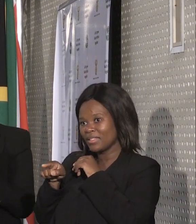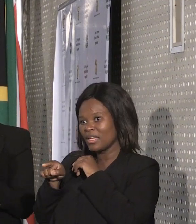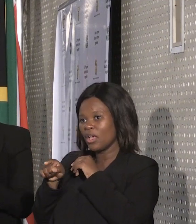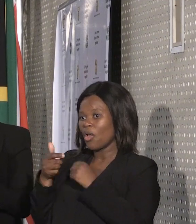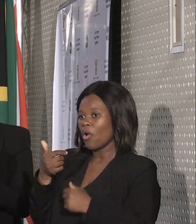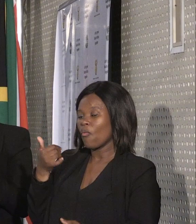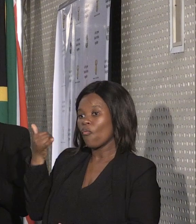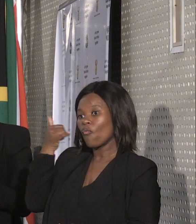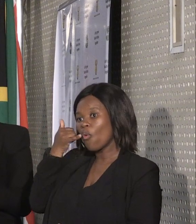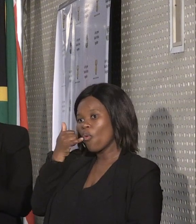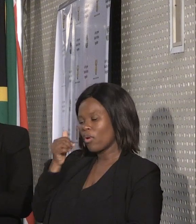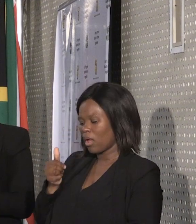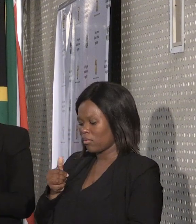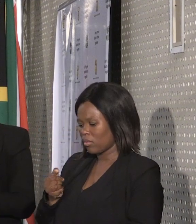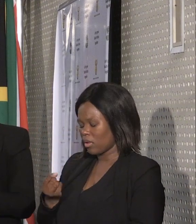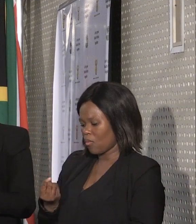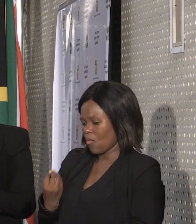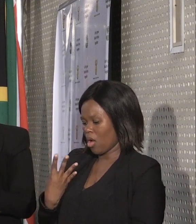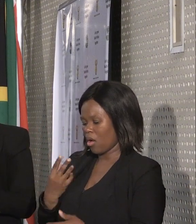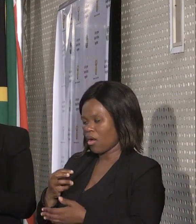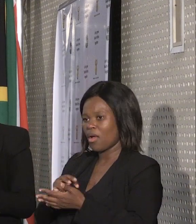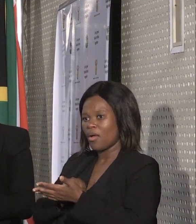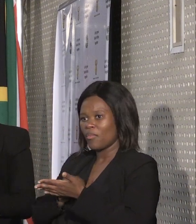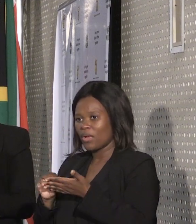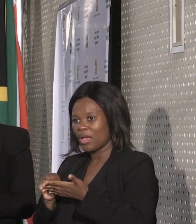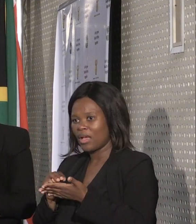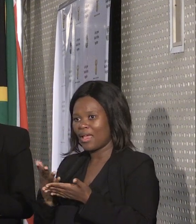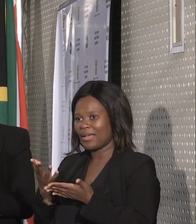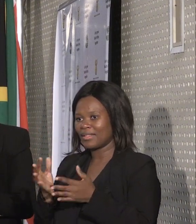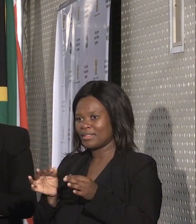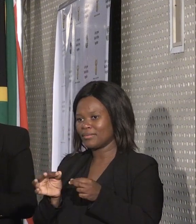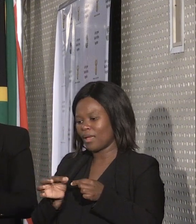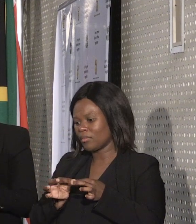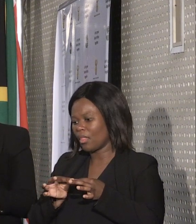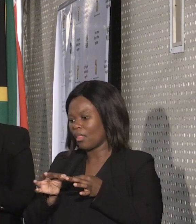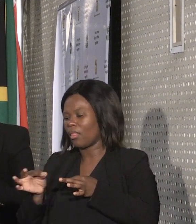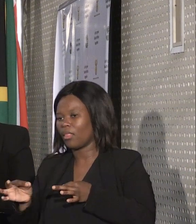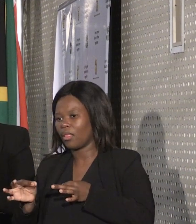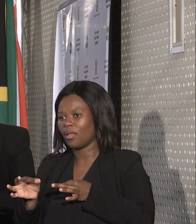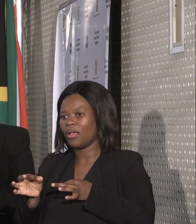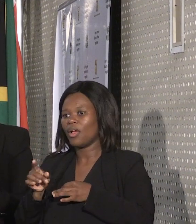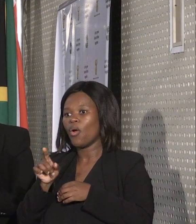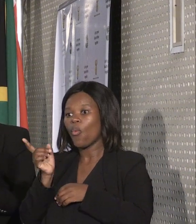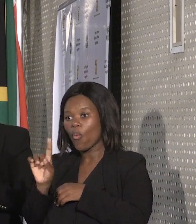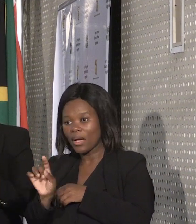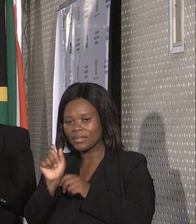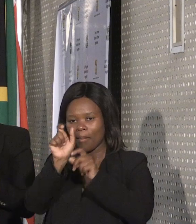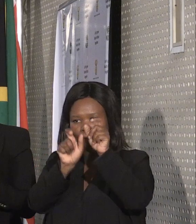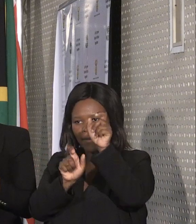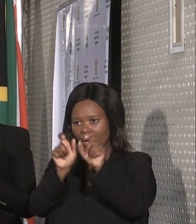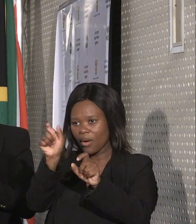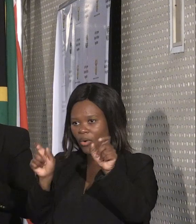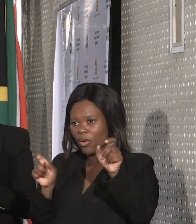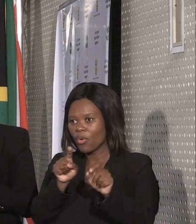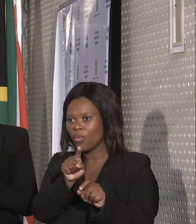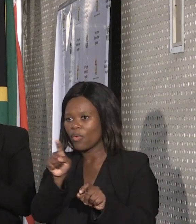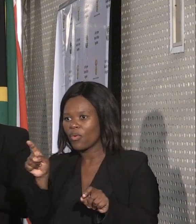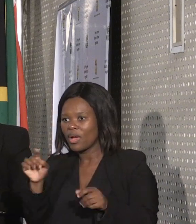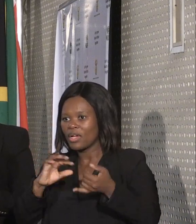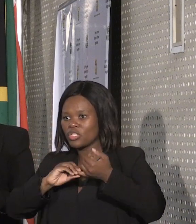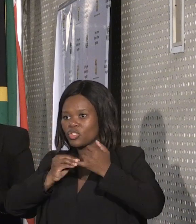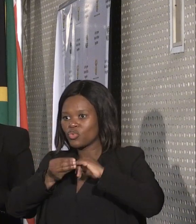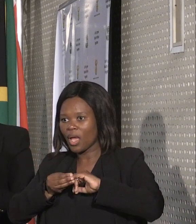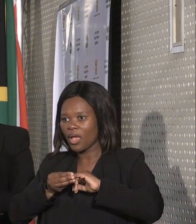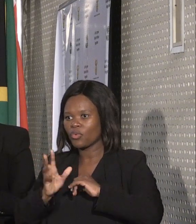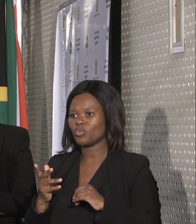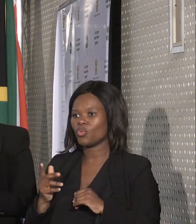the phones and also perhaps delayed to those who had valid inquiries, is that people, those who are trying to get